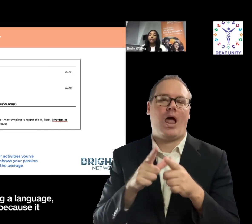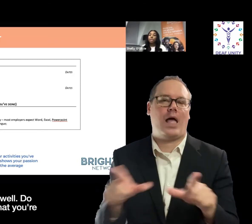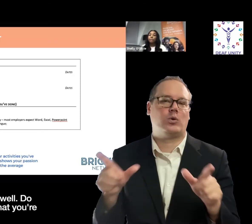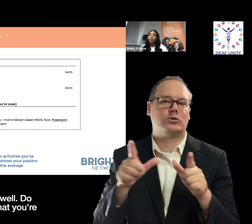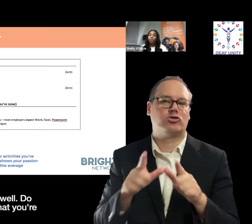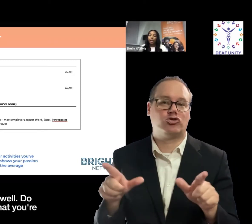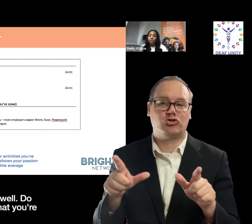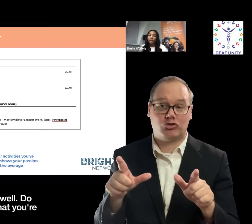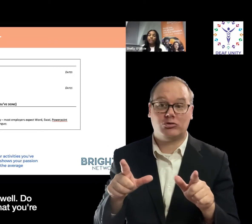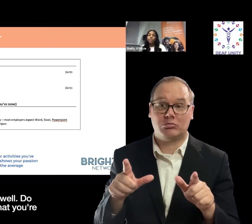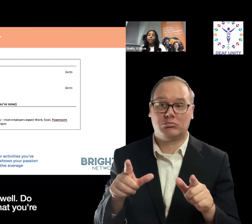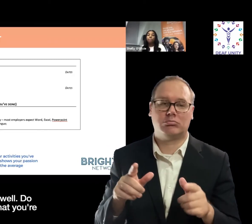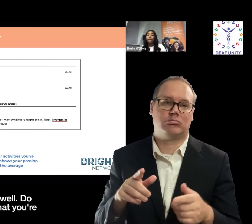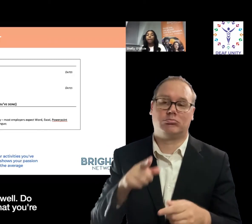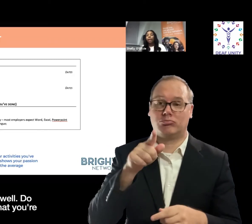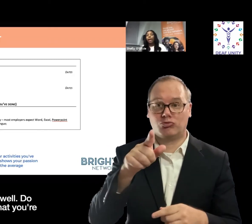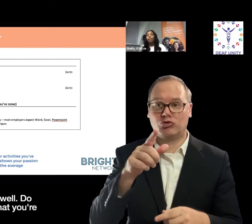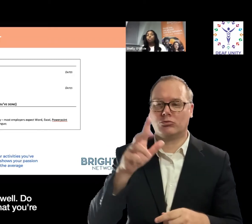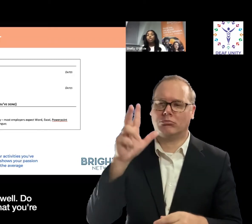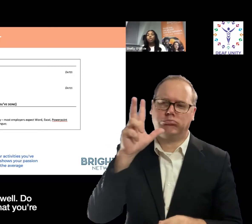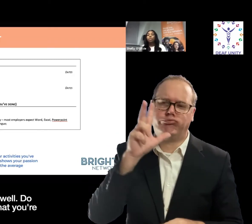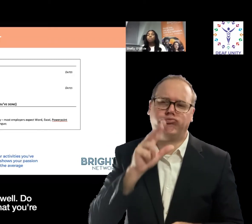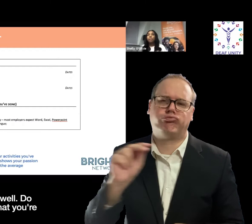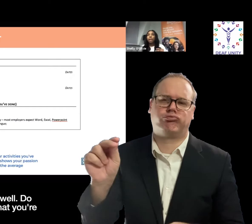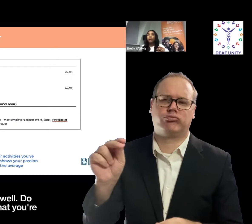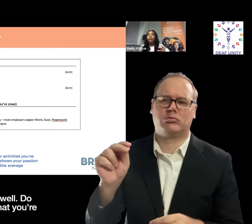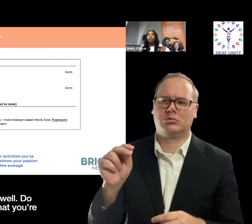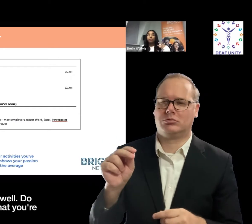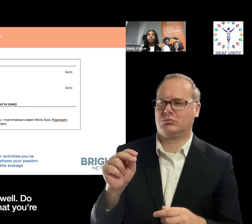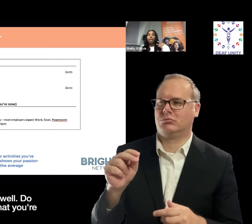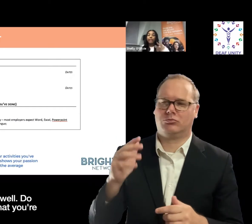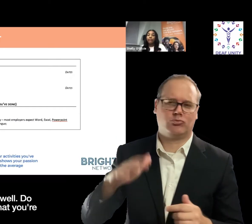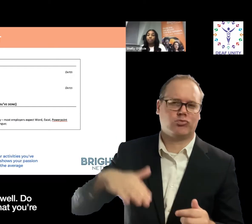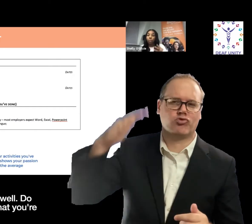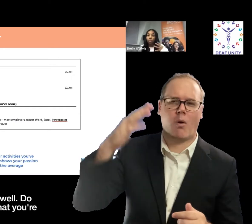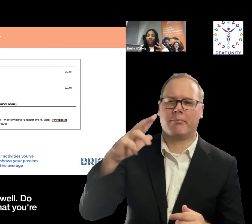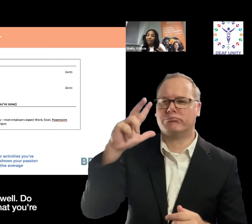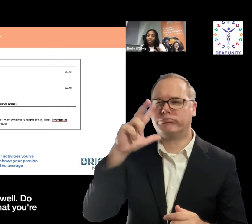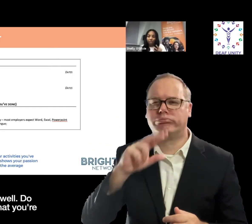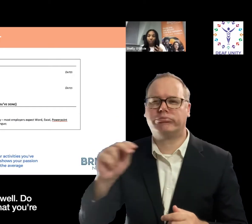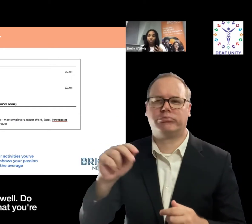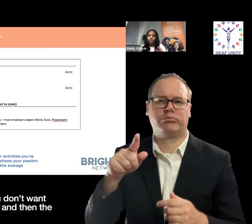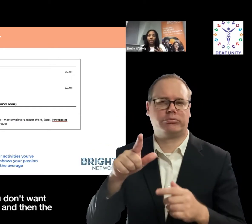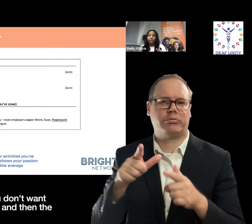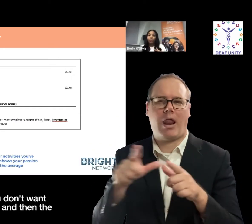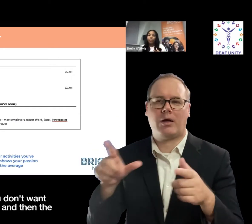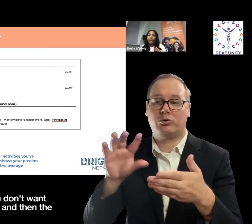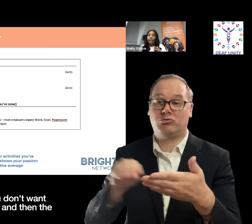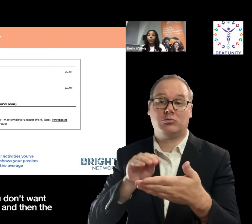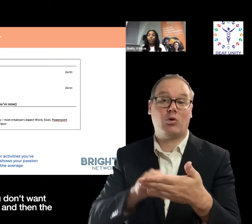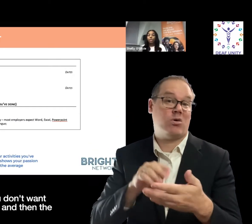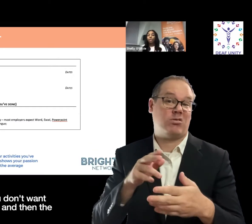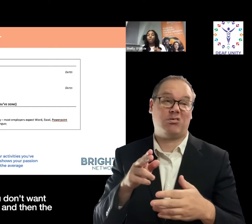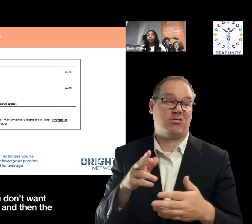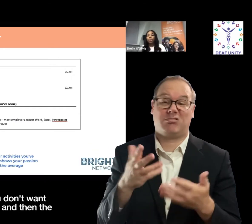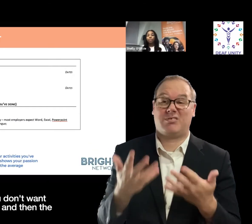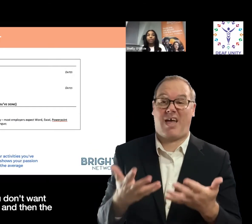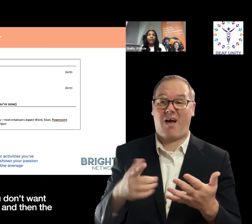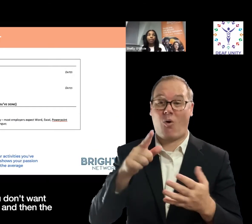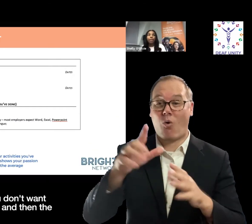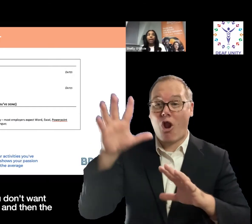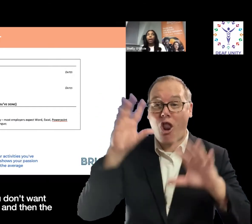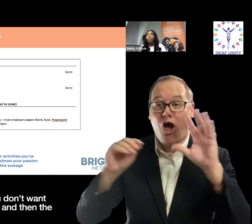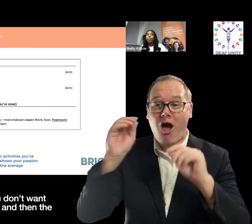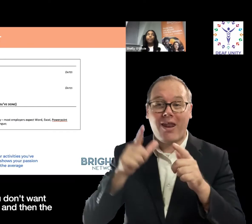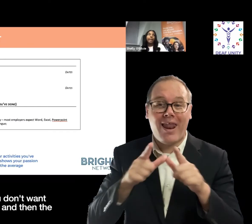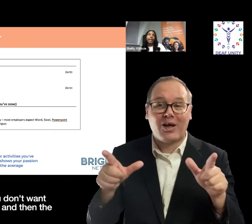there because it shows a bit of your interest as well. But do be very clear about what level that you're at with that language, because you don't want to put